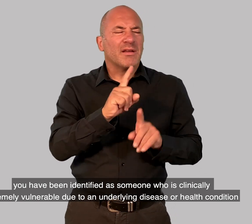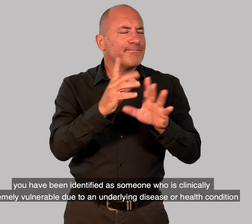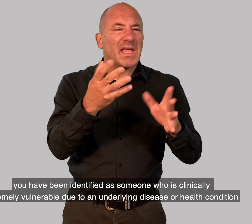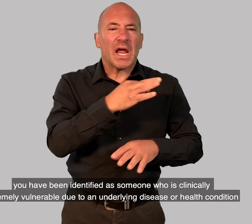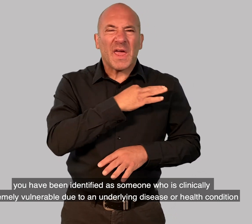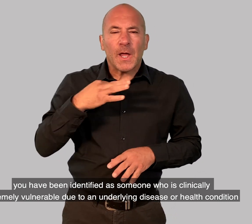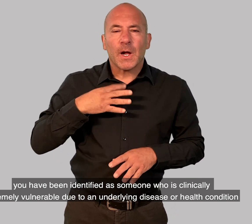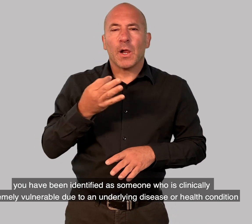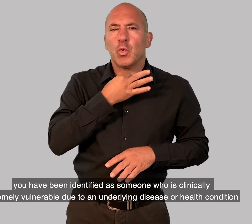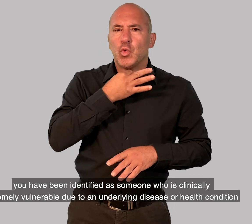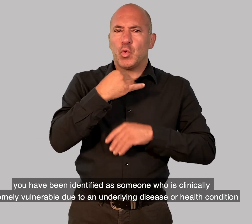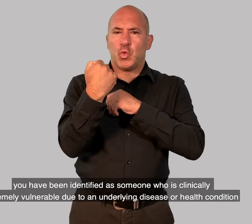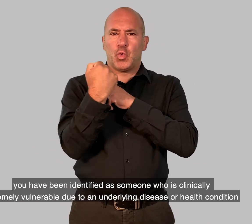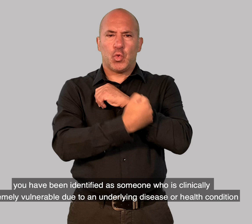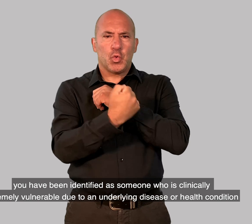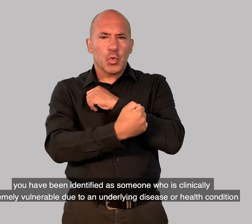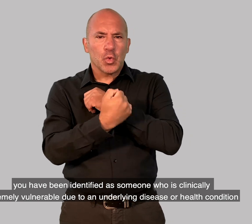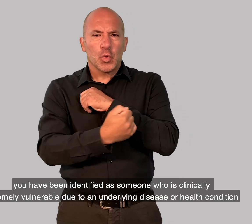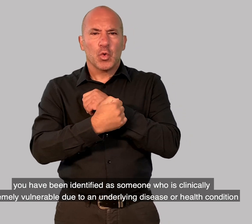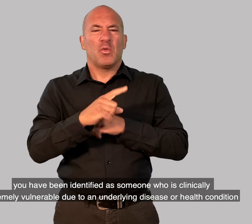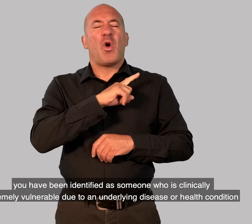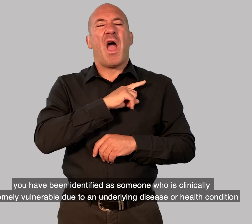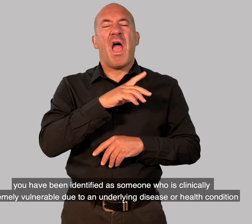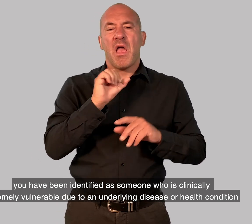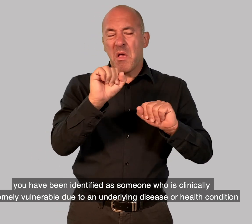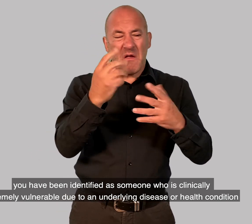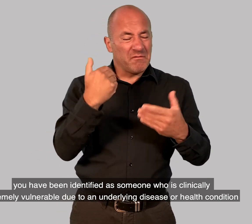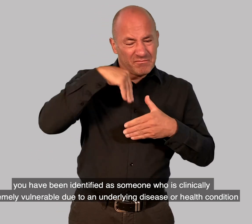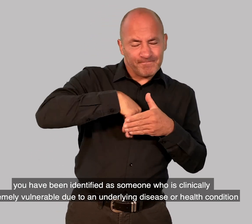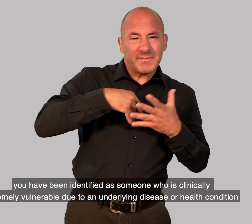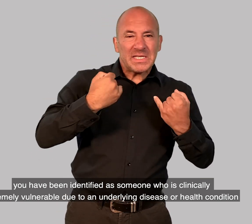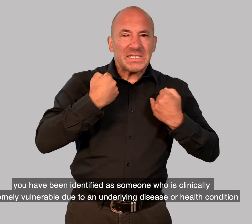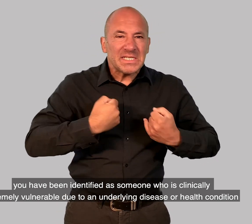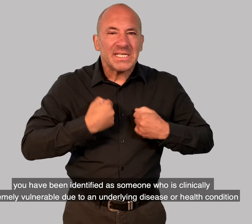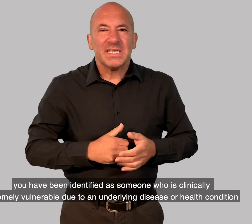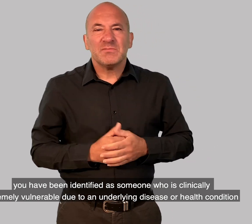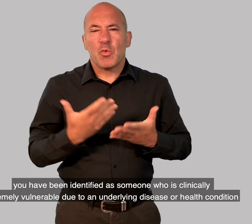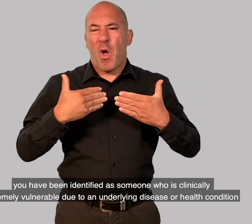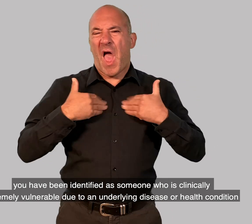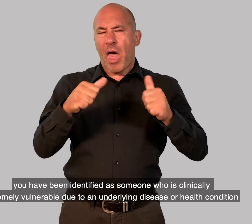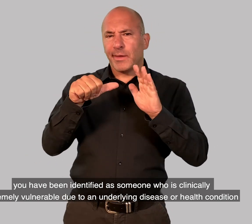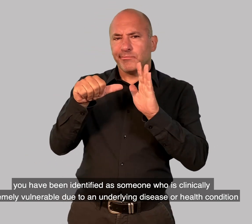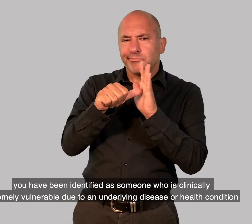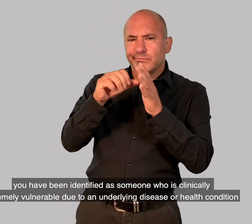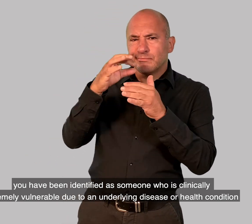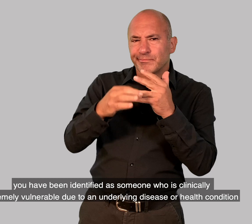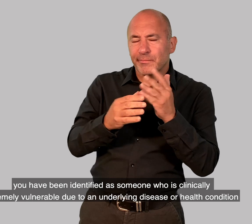vulnerable due to an underlying disease or health condition that may put you at risk of severe